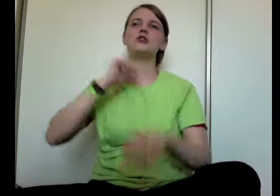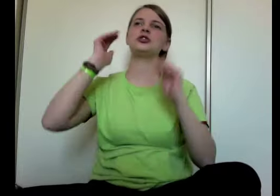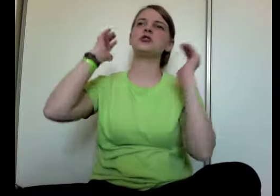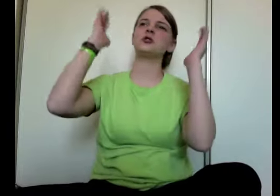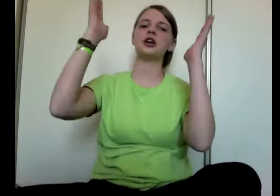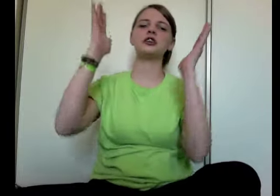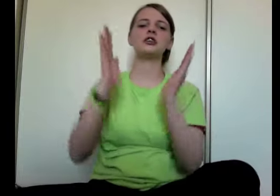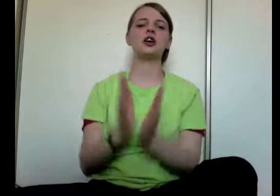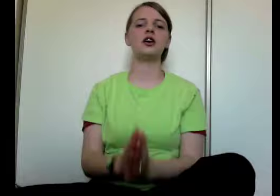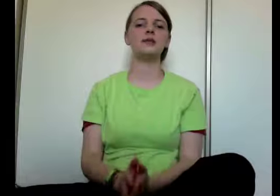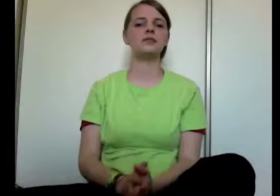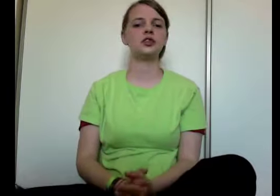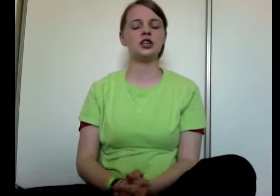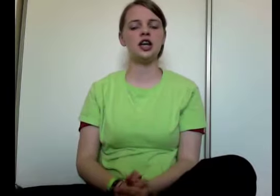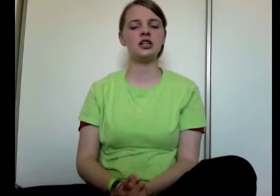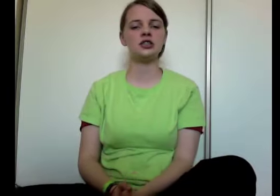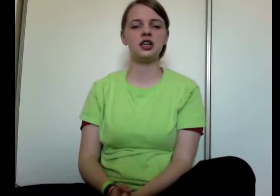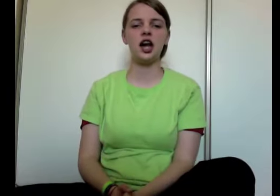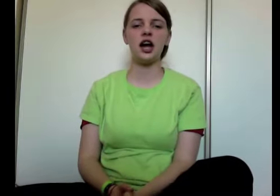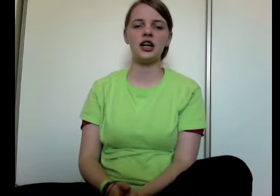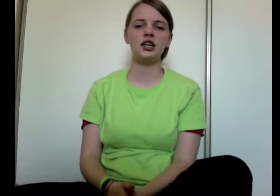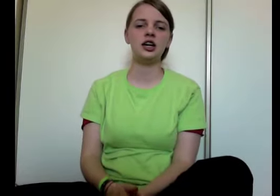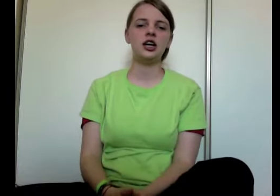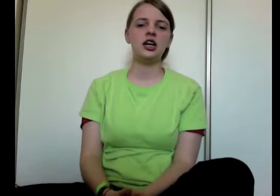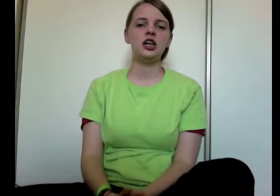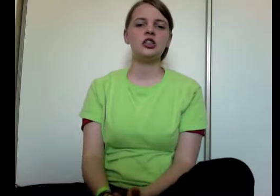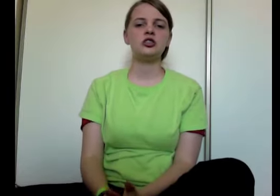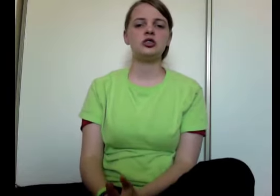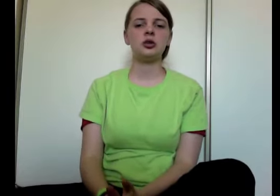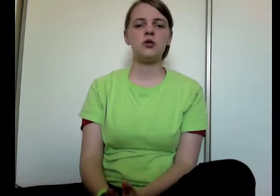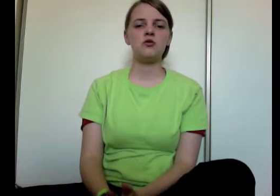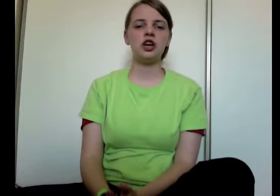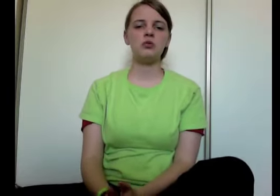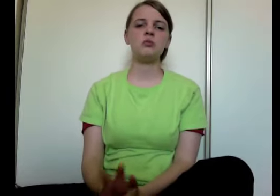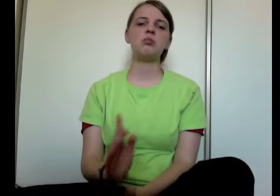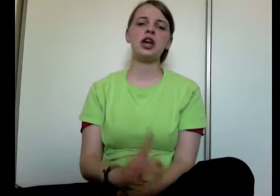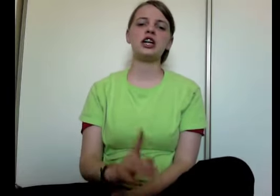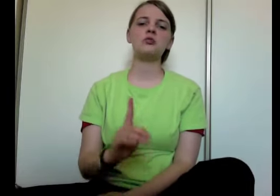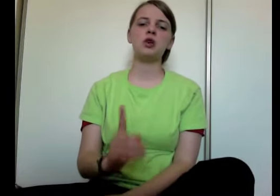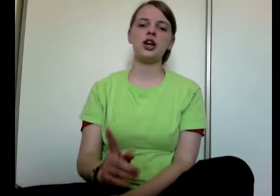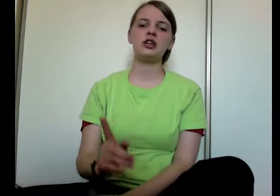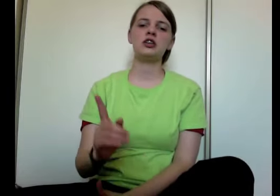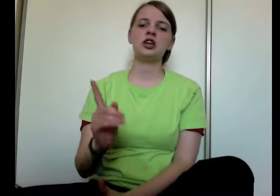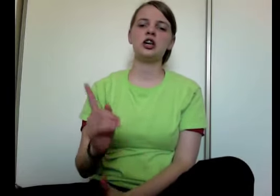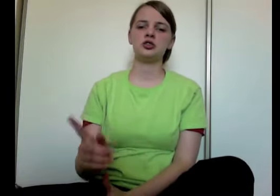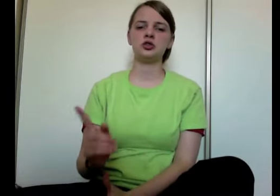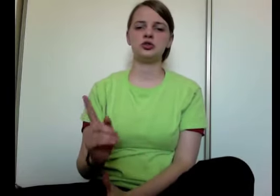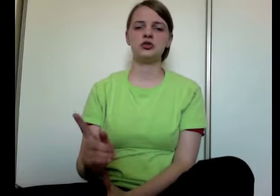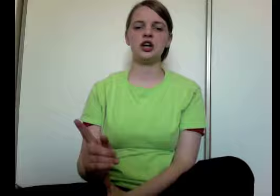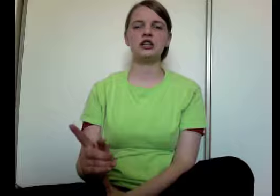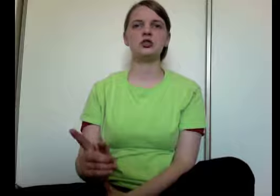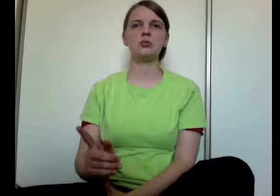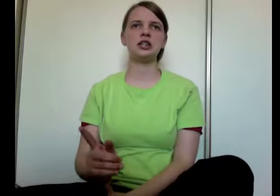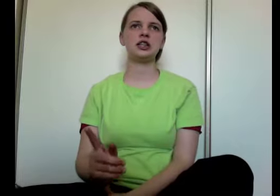yourself away. The next line, it's a slow fade when black and white has turned to gray. So